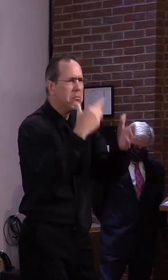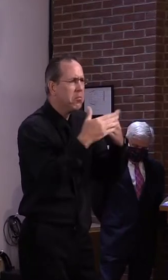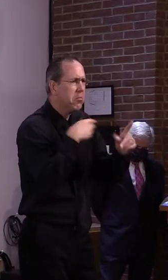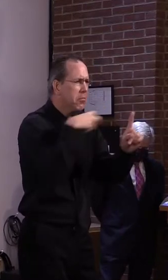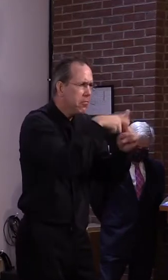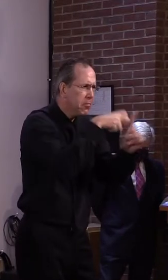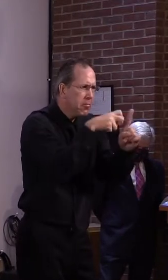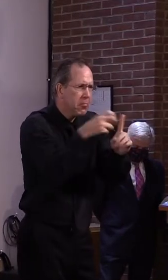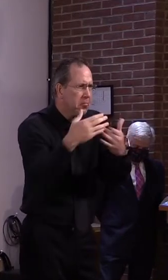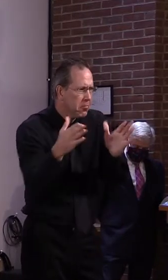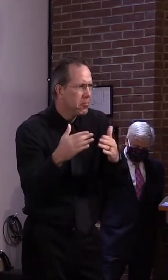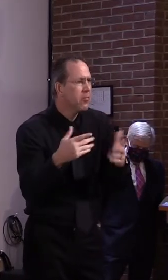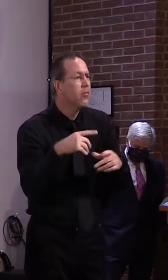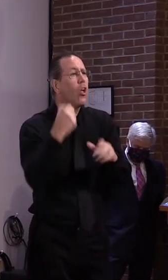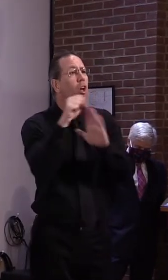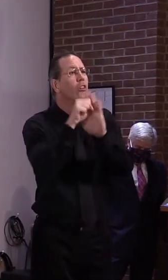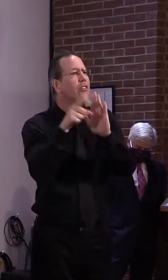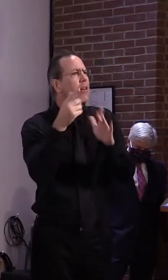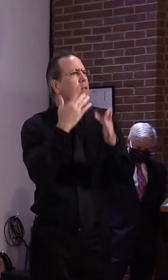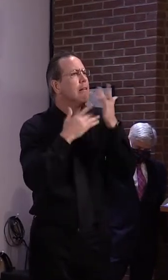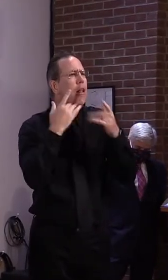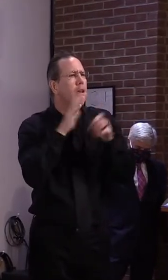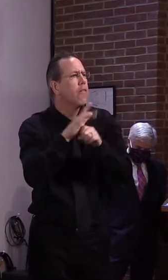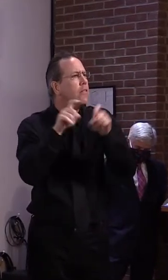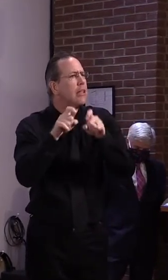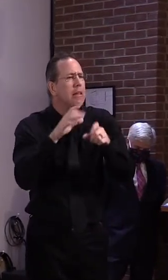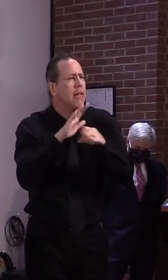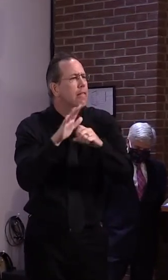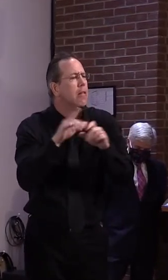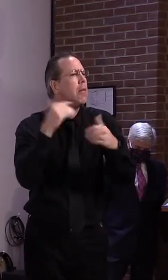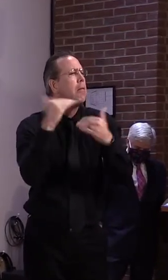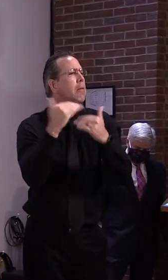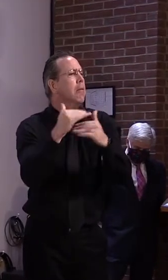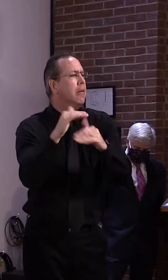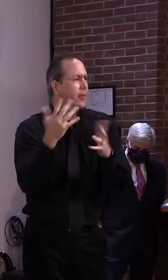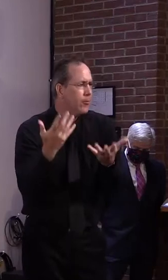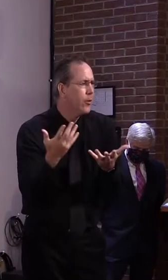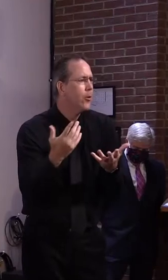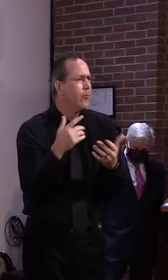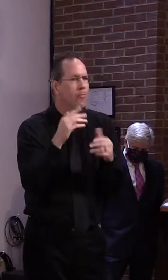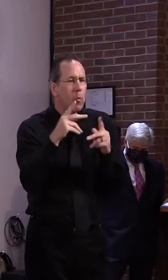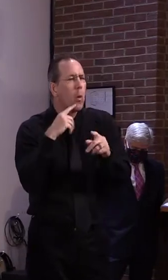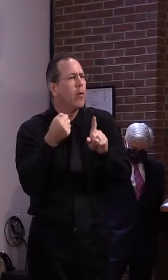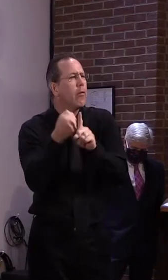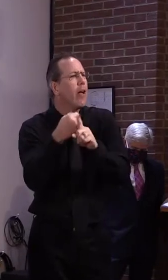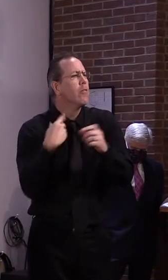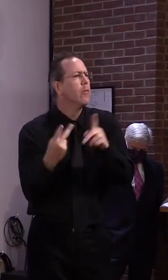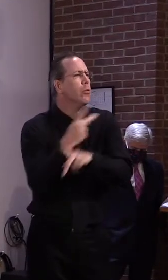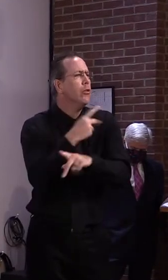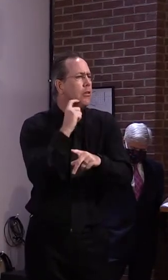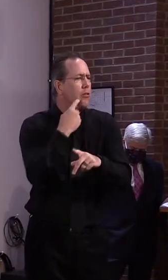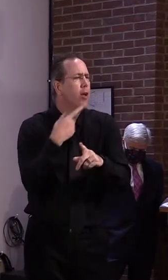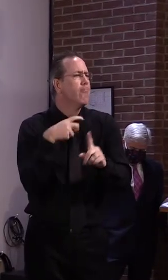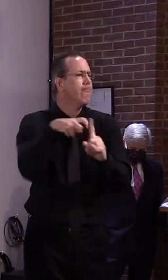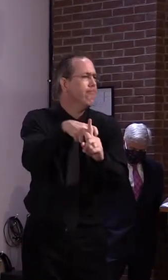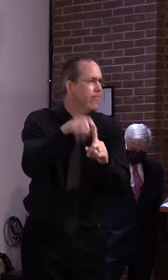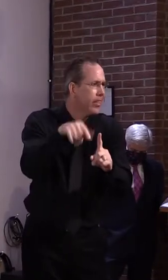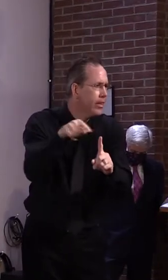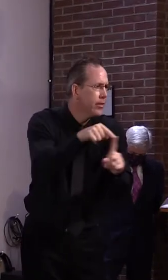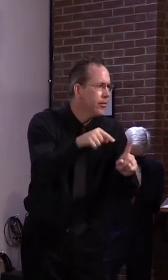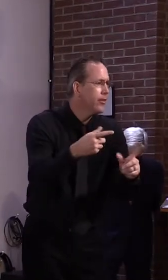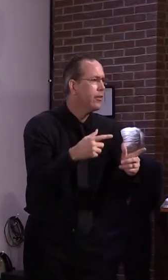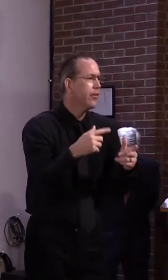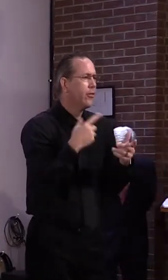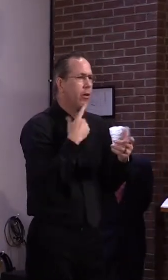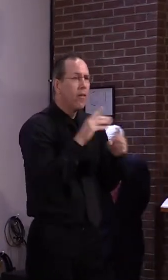done for a variety of reasons, and maybe looking for a way to maximize the yield, get a bigger